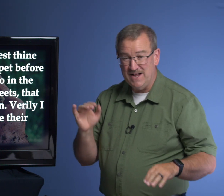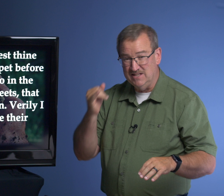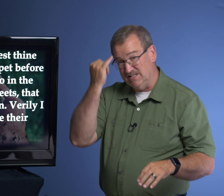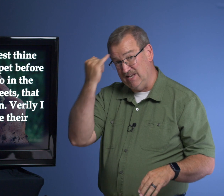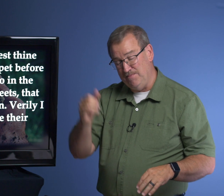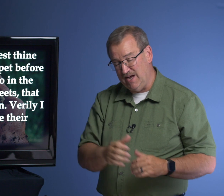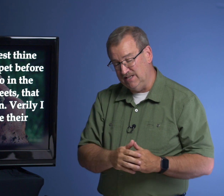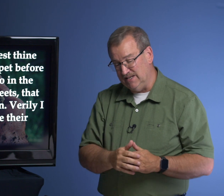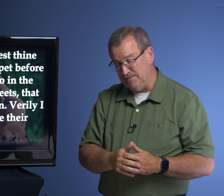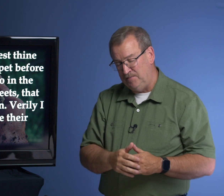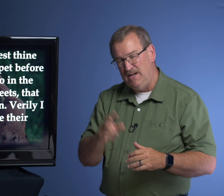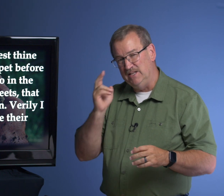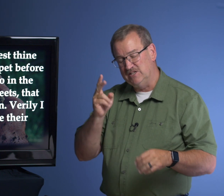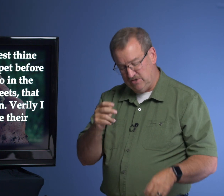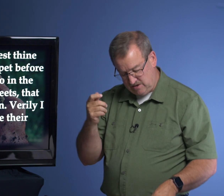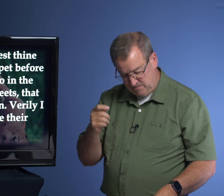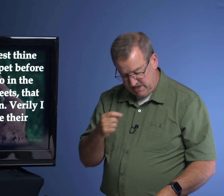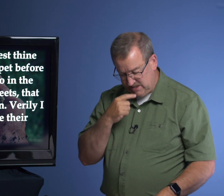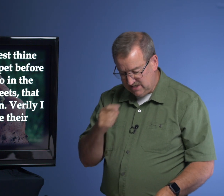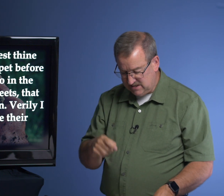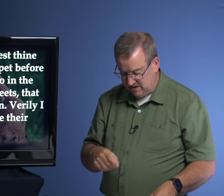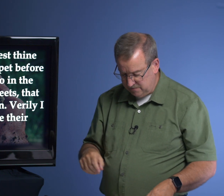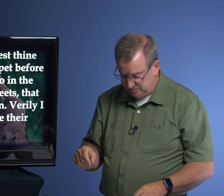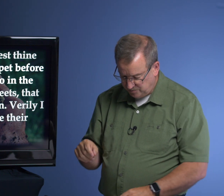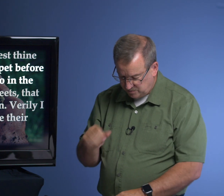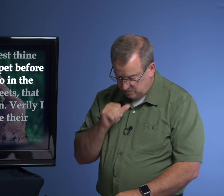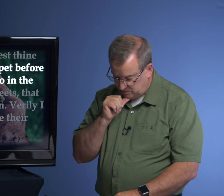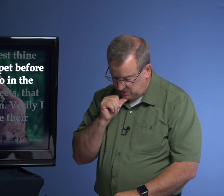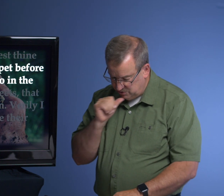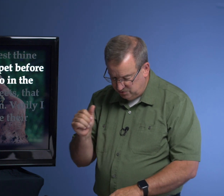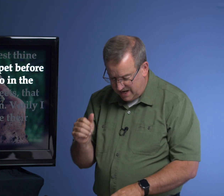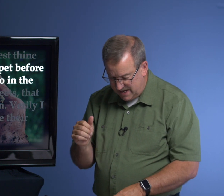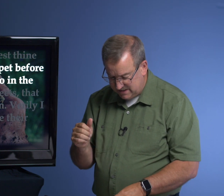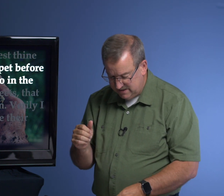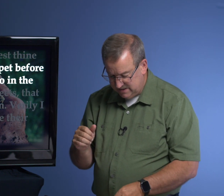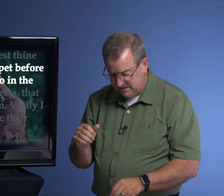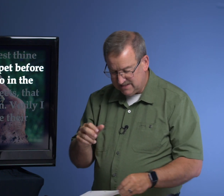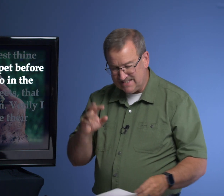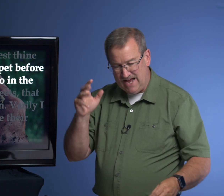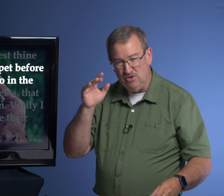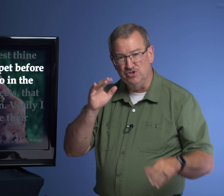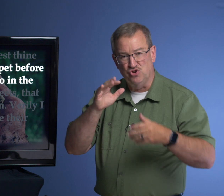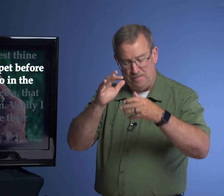the same idea. Let's look a little bit. He says here, do not sound the